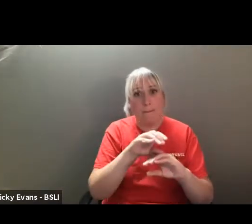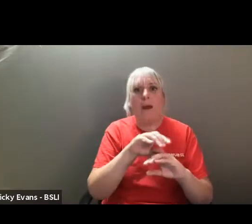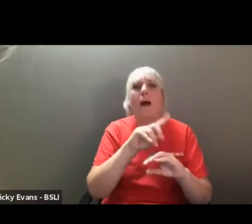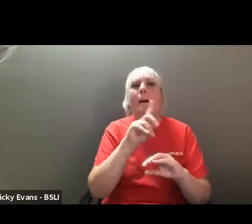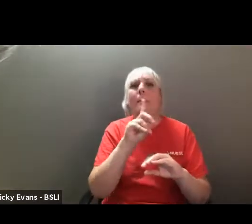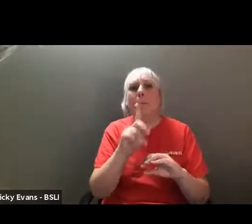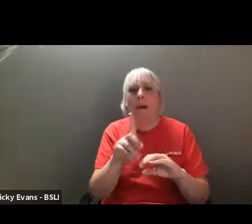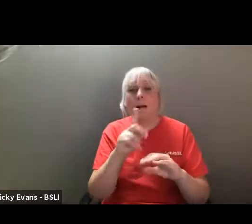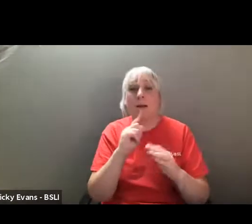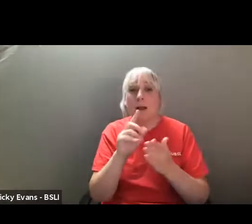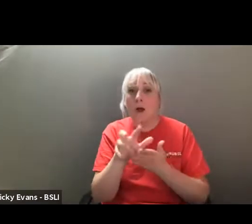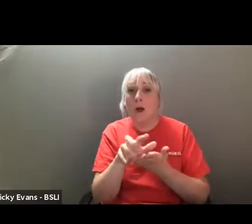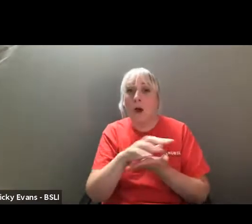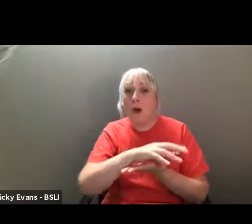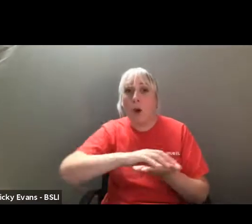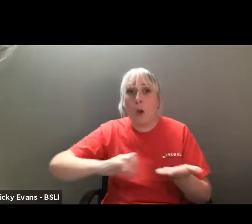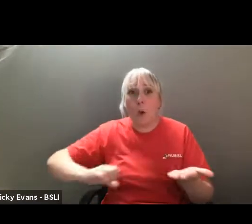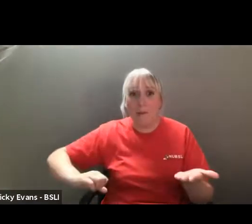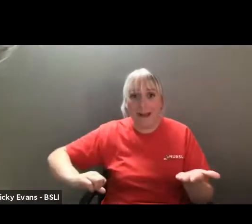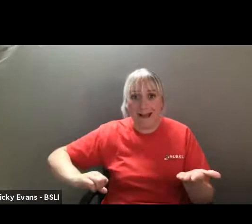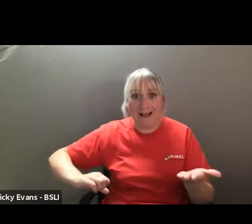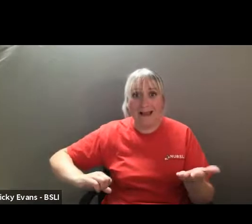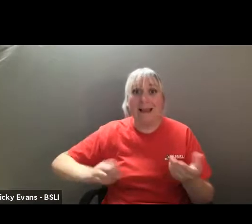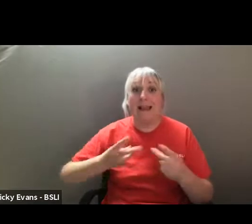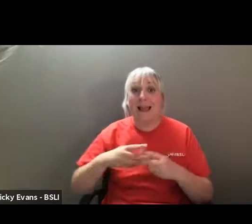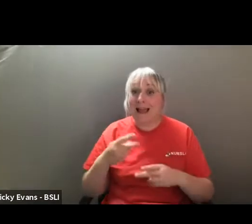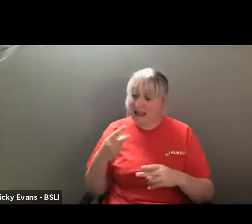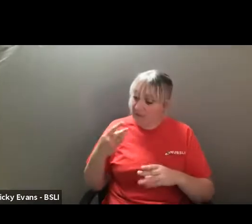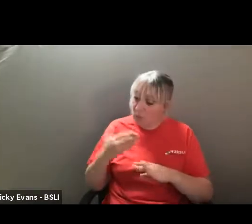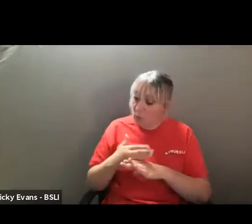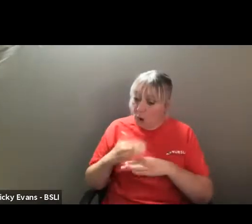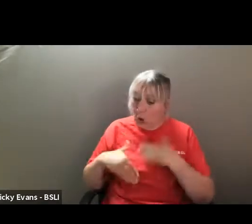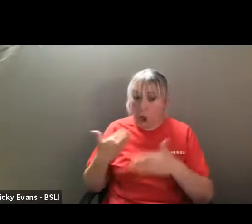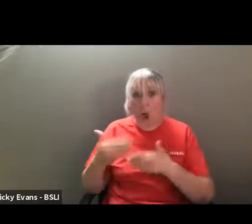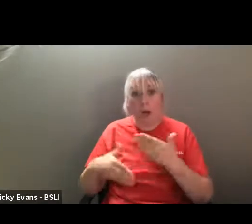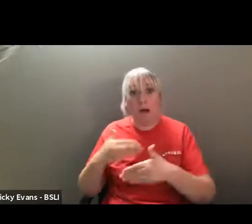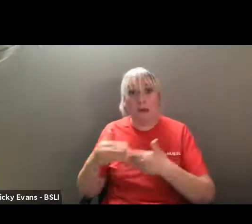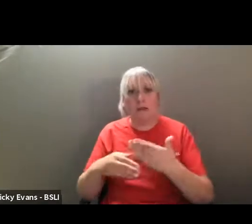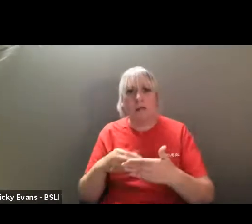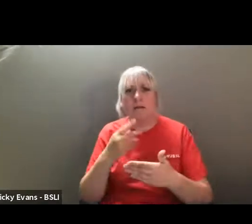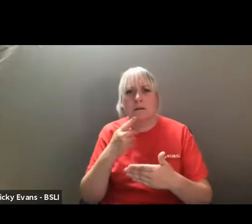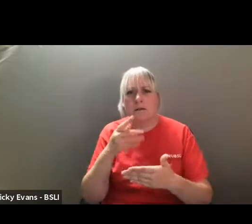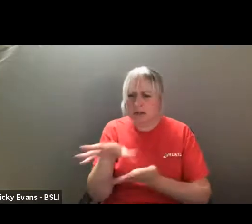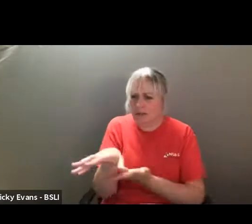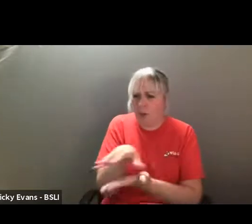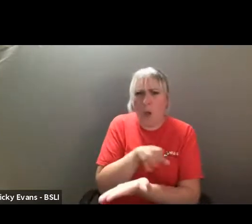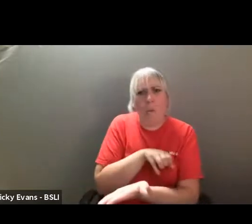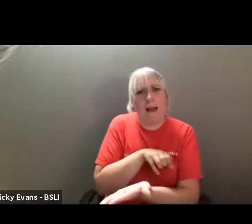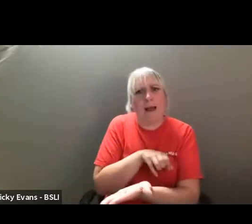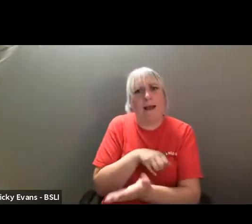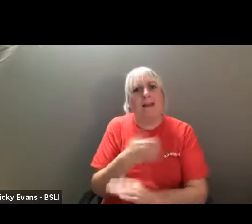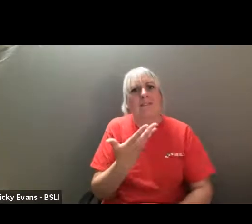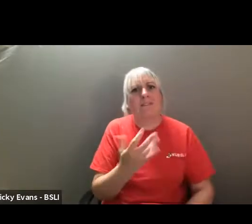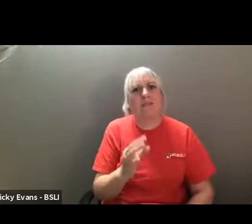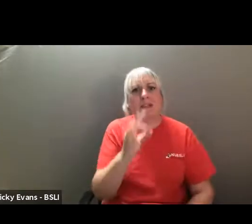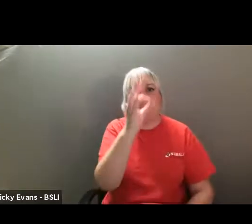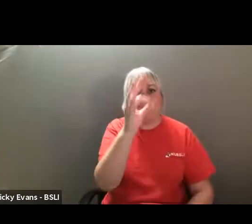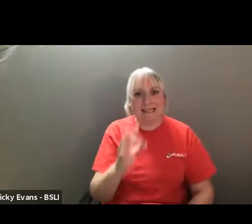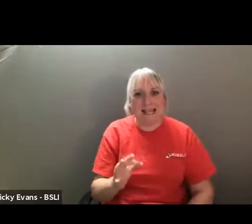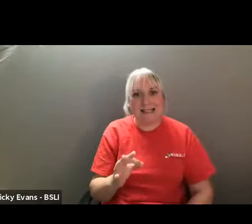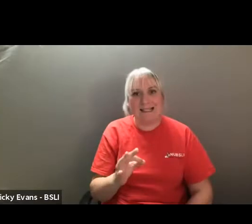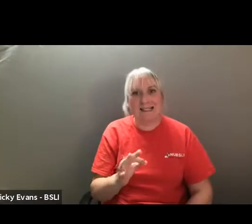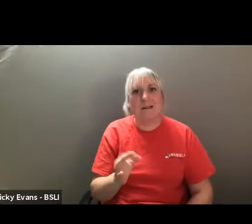for people who were earned income, people who were working, about a 50% clawback on their